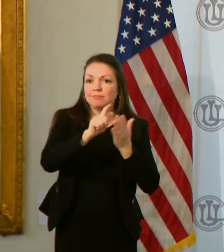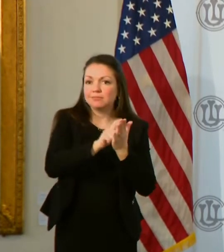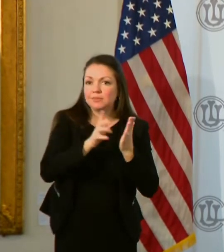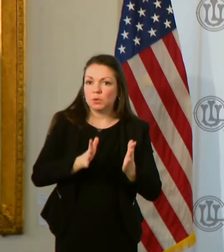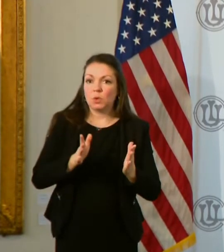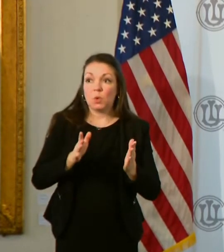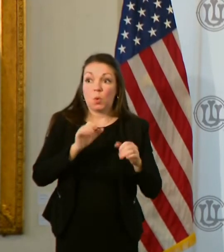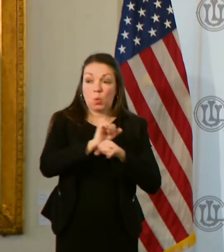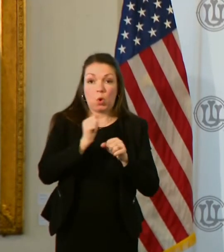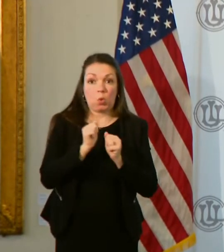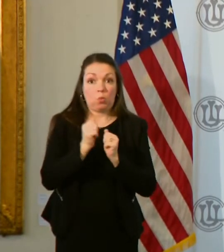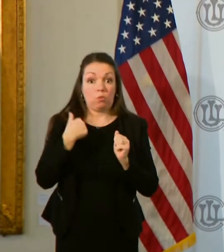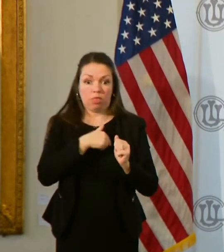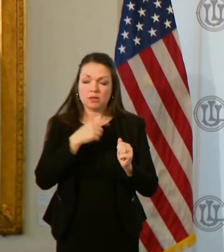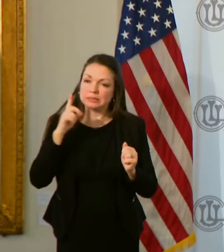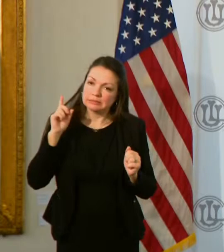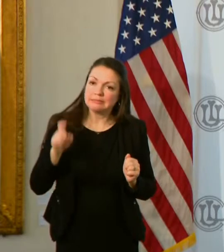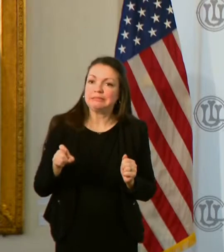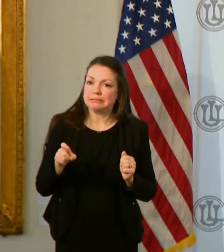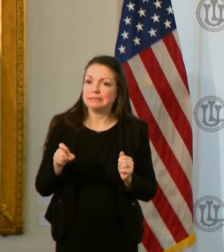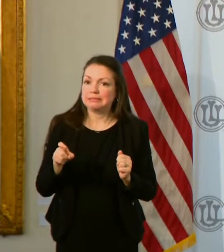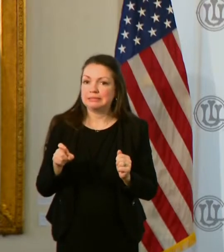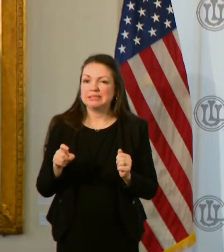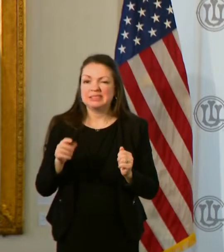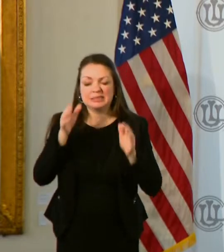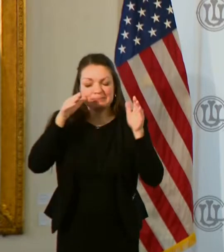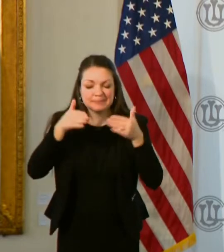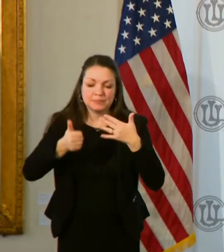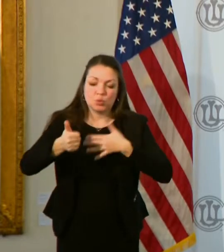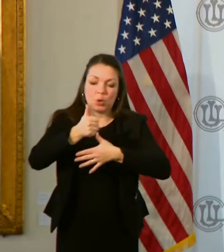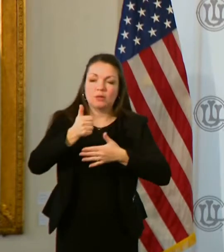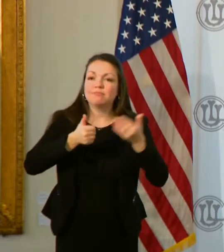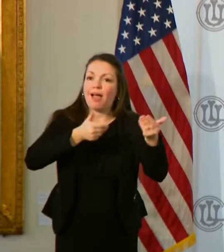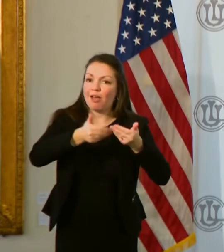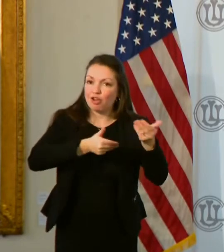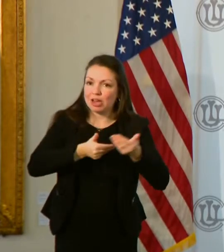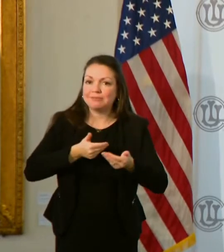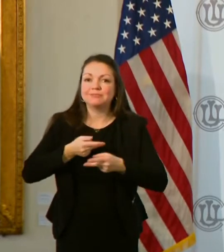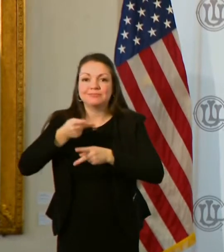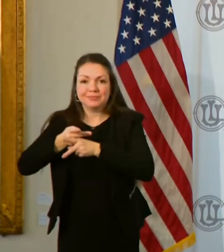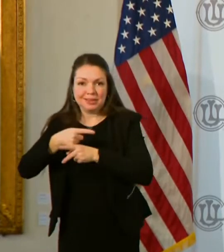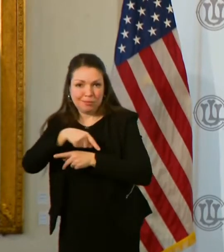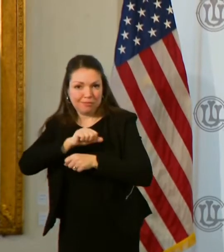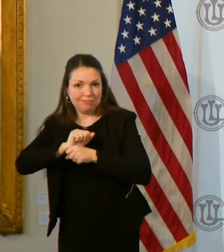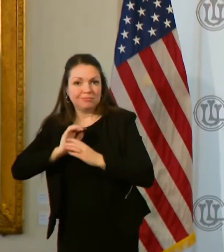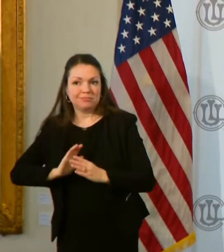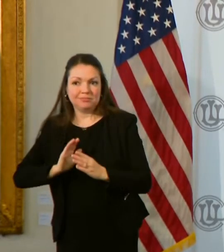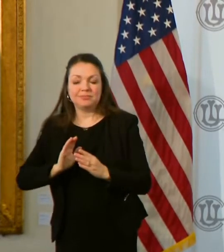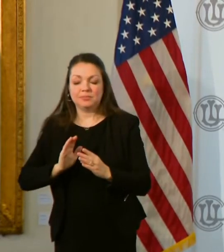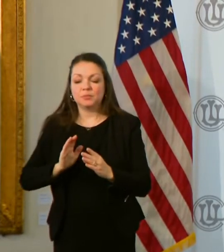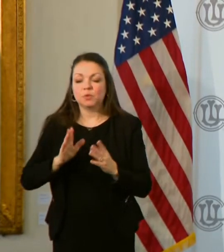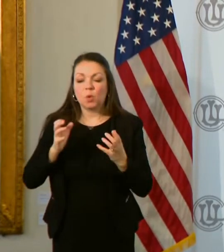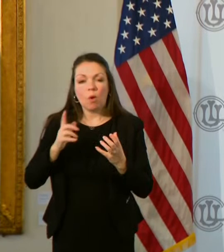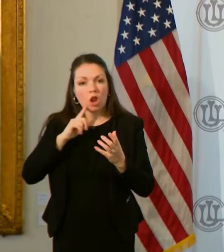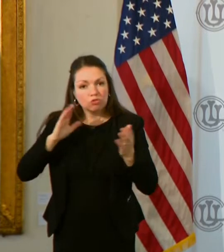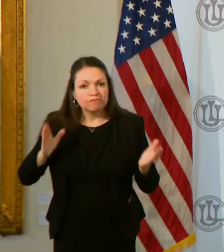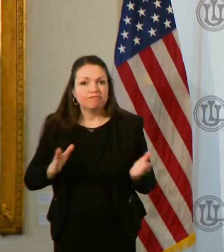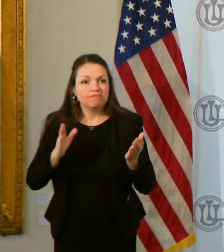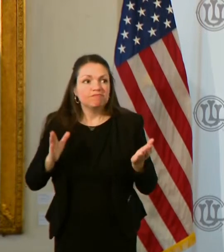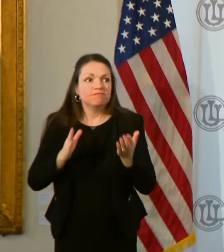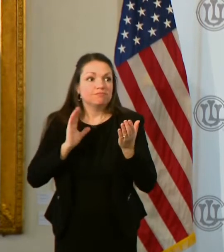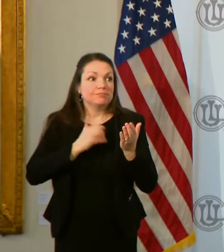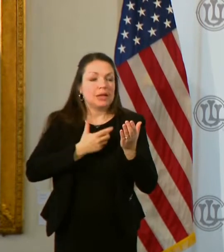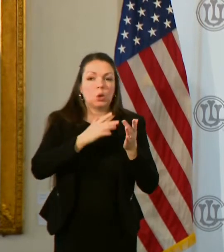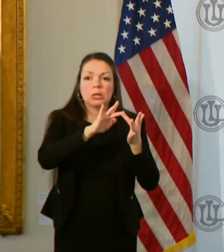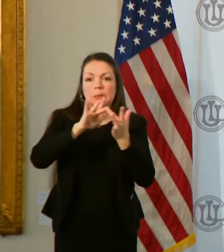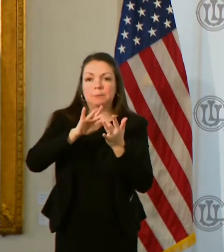is on hiring and retention. In addition, we're going to continue to bolster our community outreach, which is